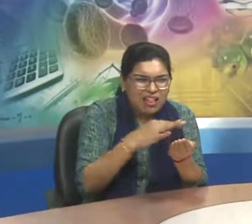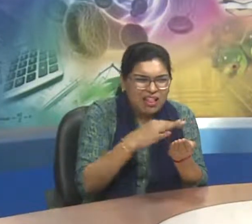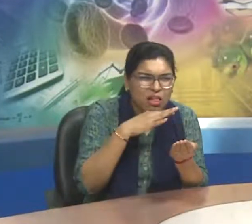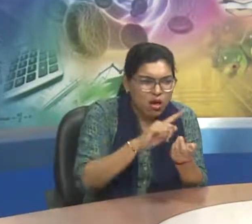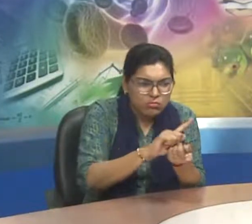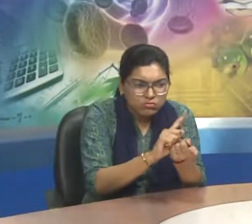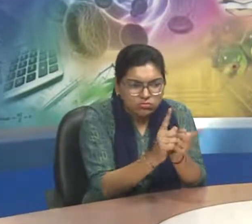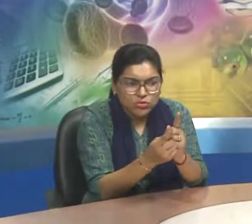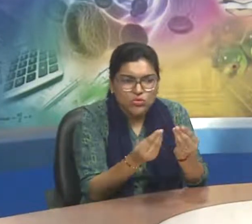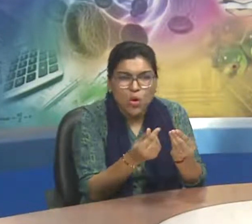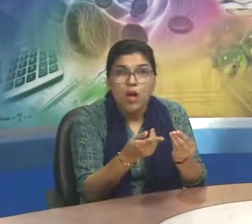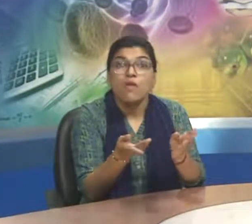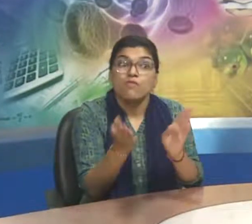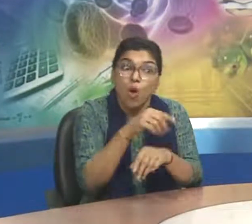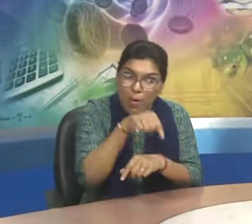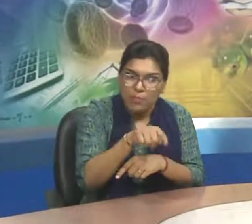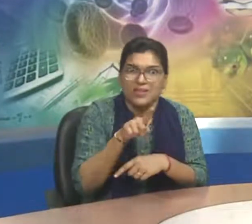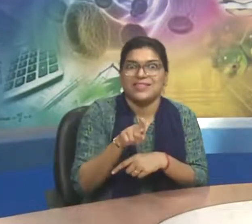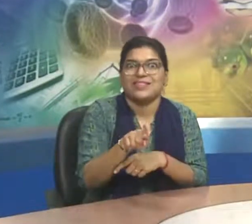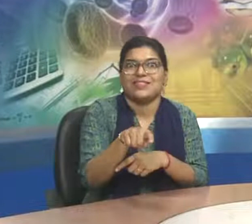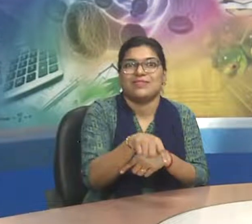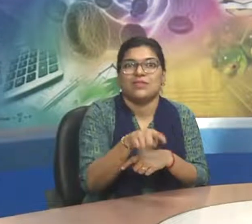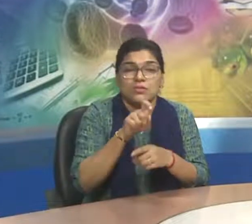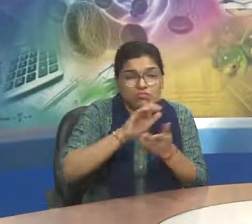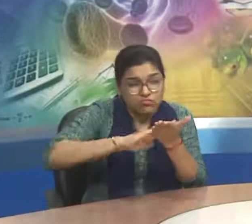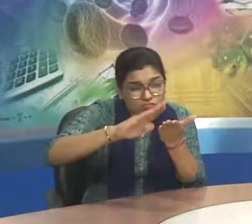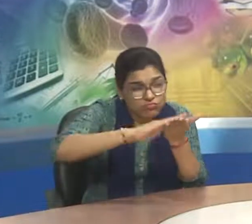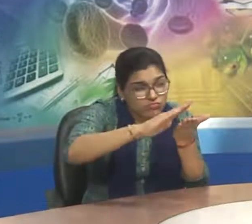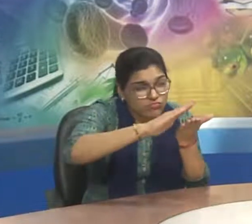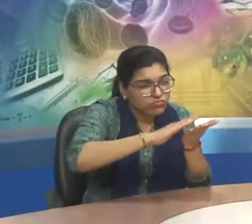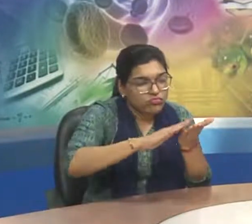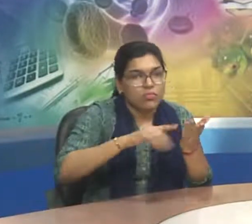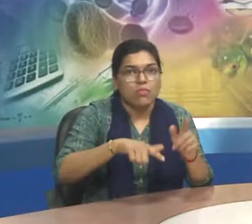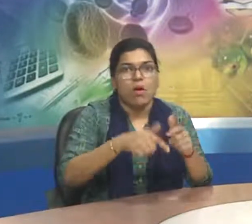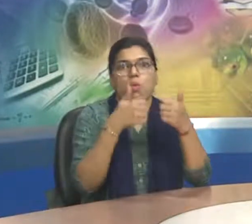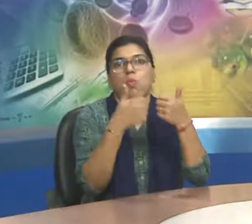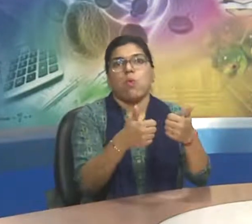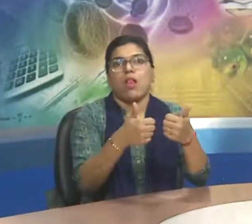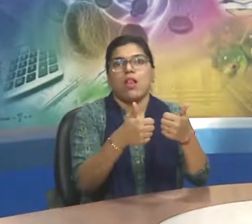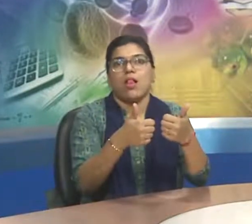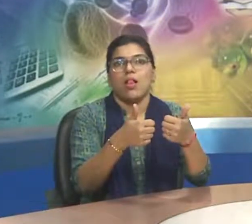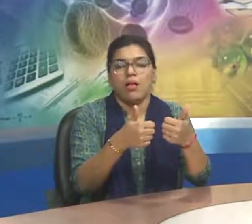soil. So this is due to these small microbes.